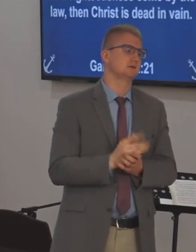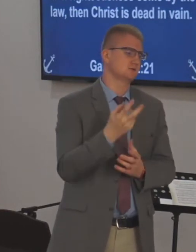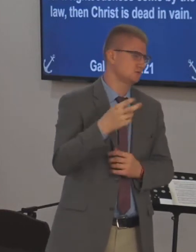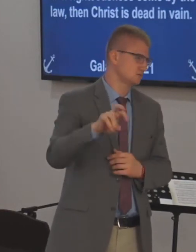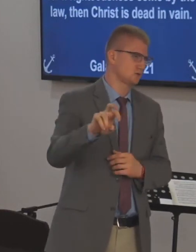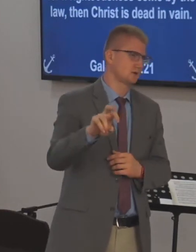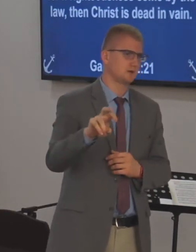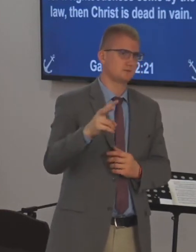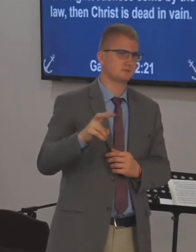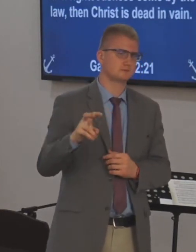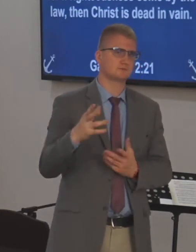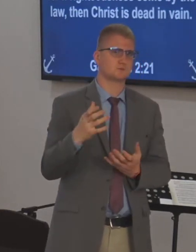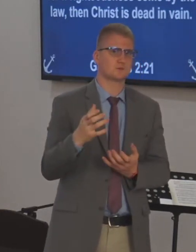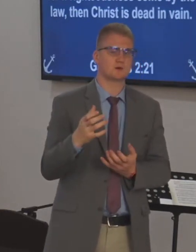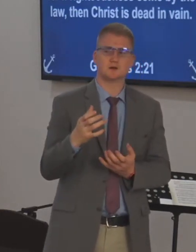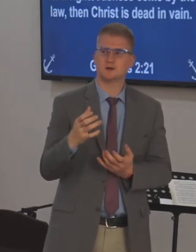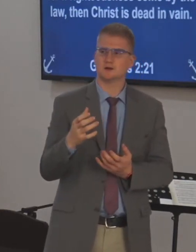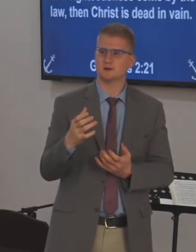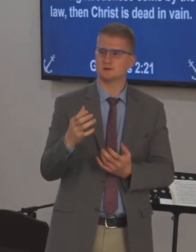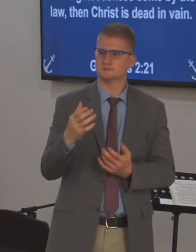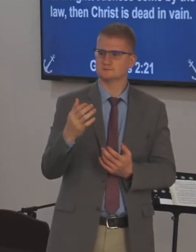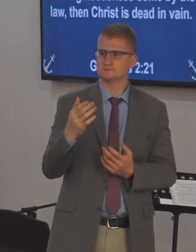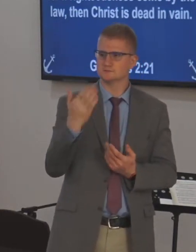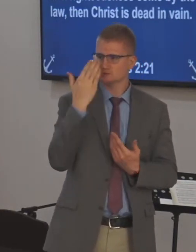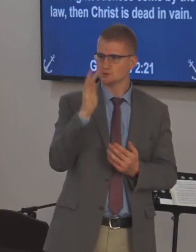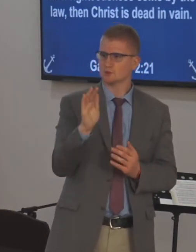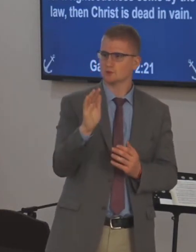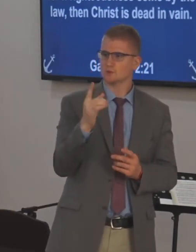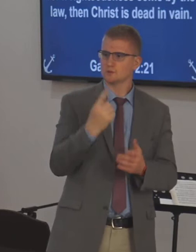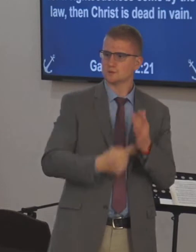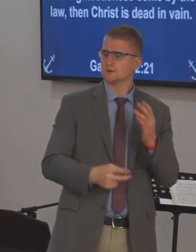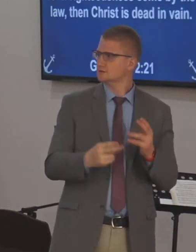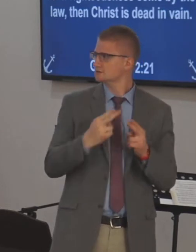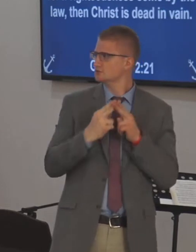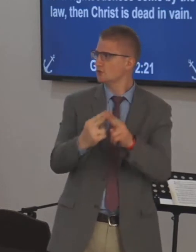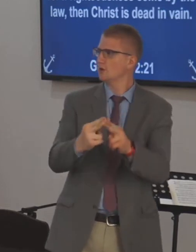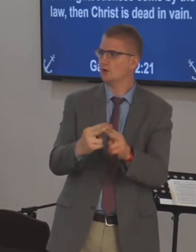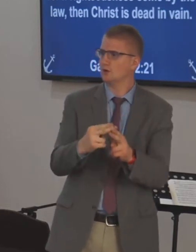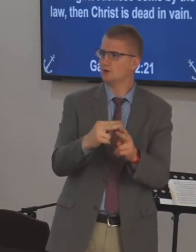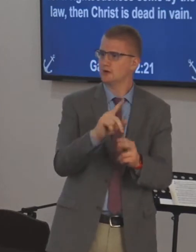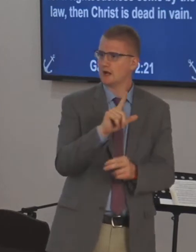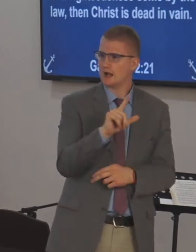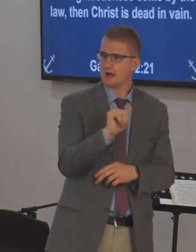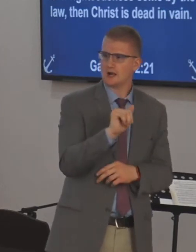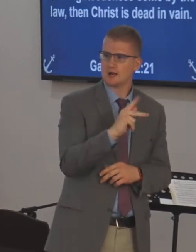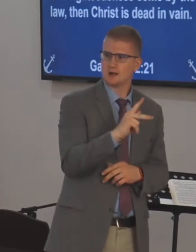place of burial? It's what's it called? Lake, huh?